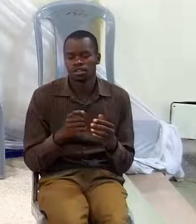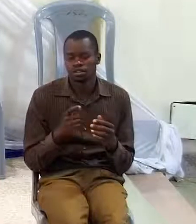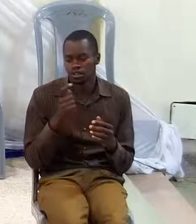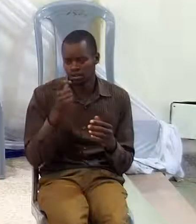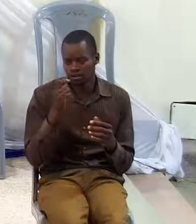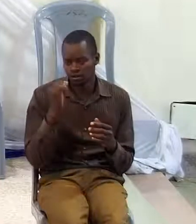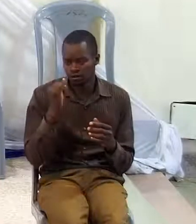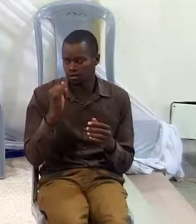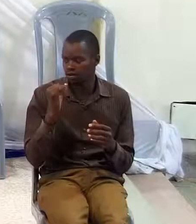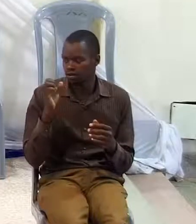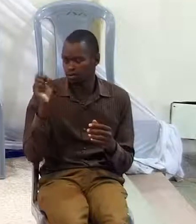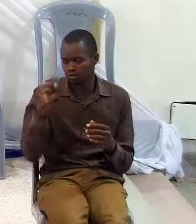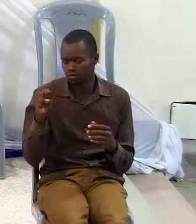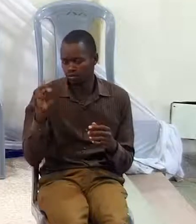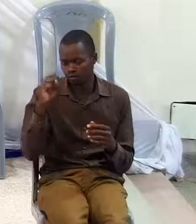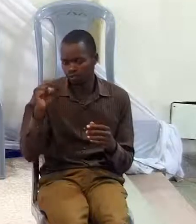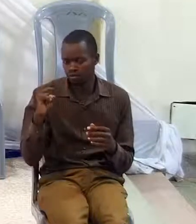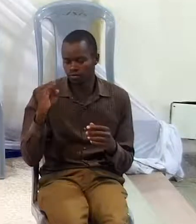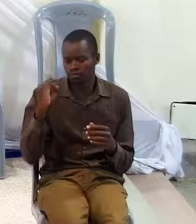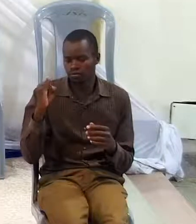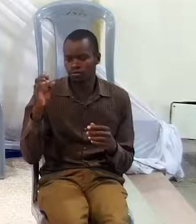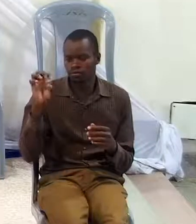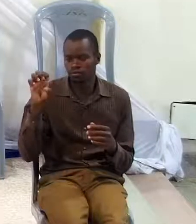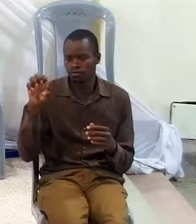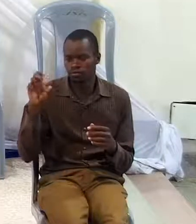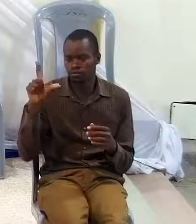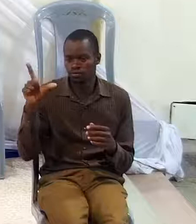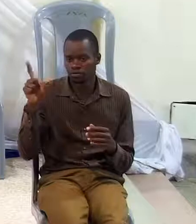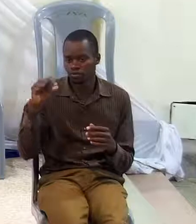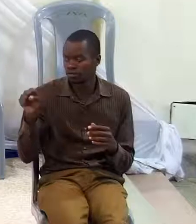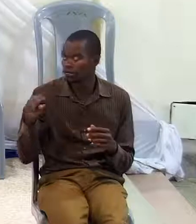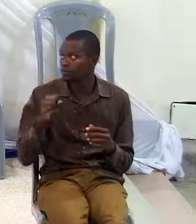beans, it doesn't have all those essential